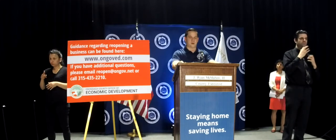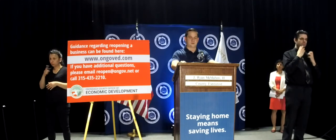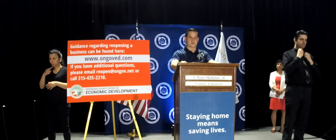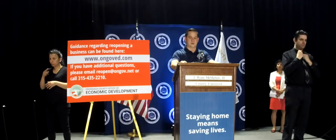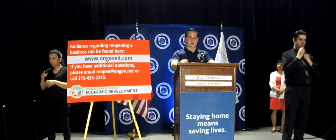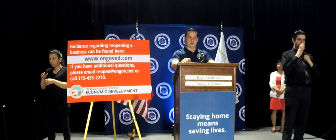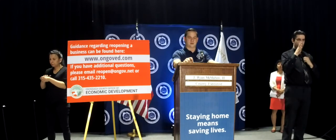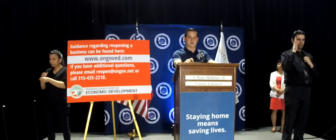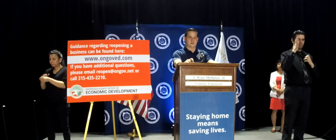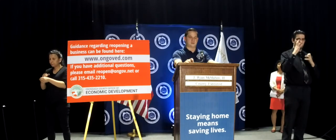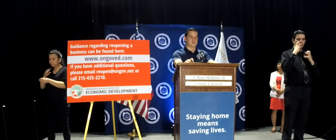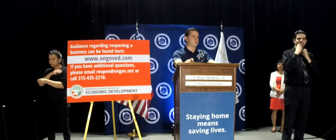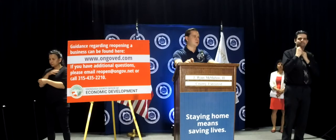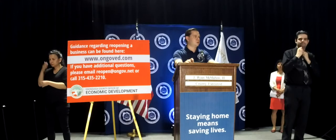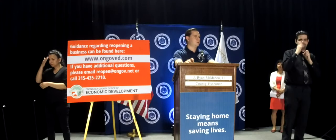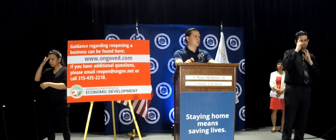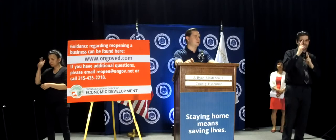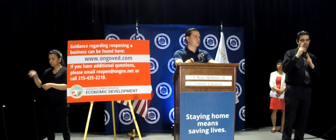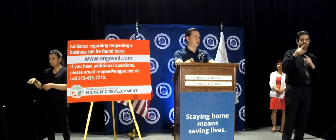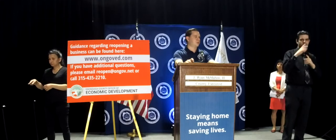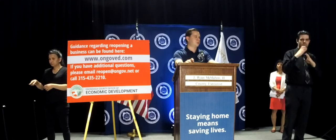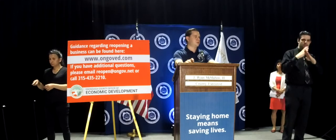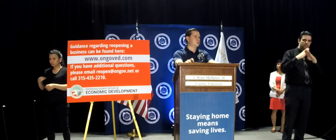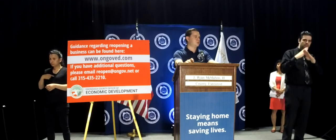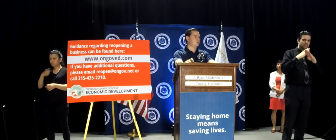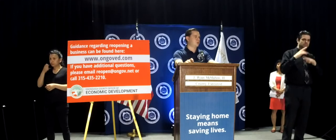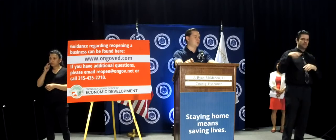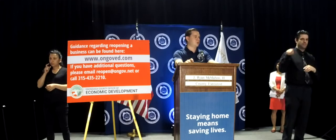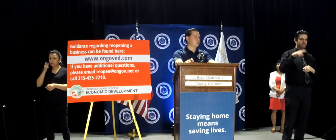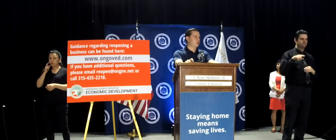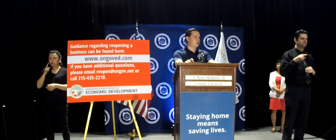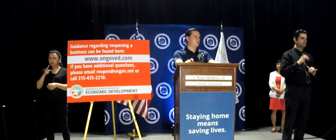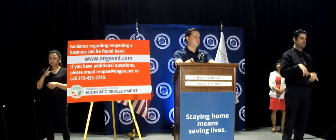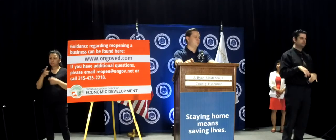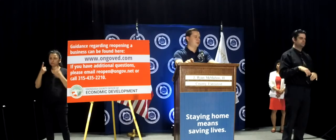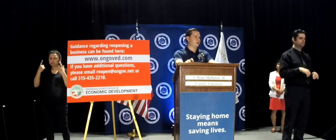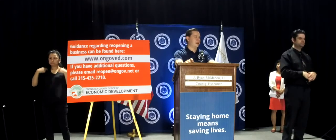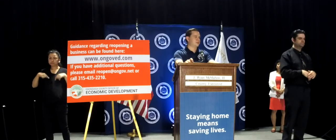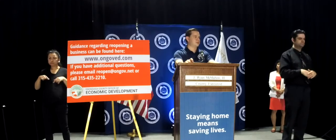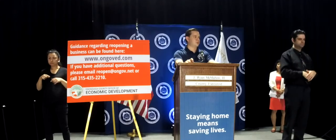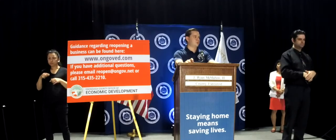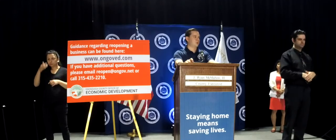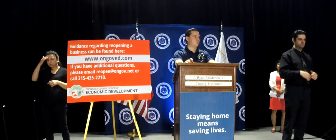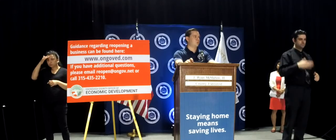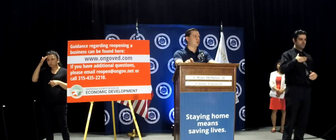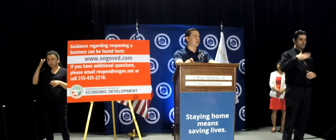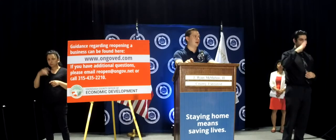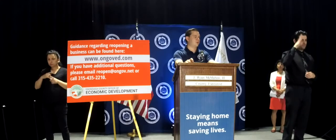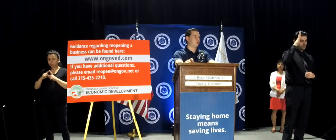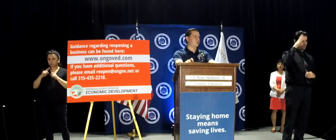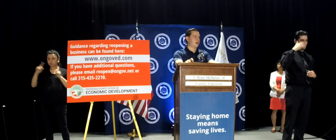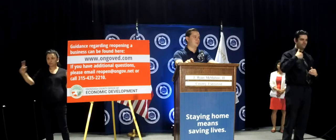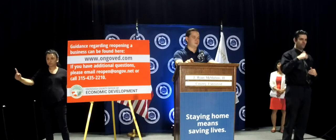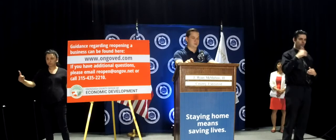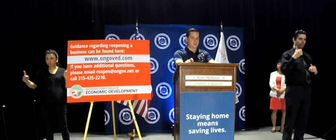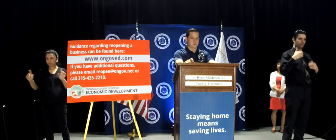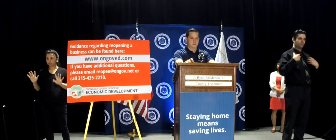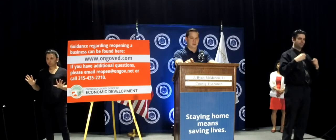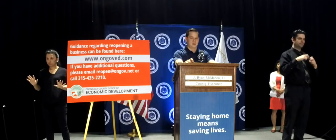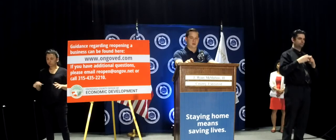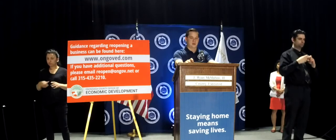My parents have had some pre-existing medical conditions, so we're very cognizant of when we're together with them,